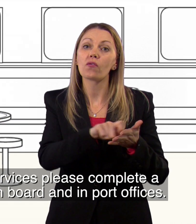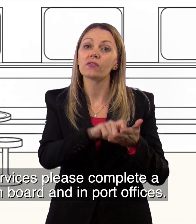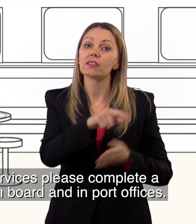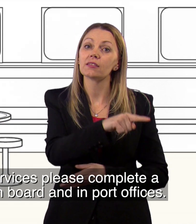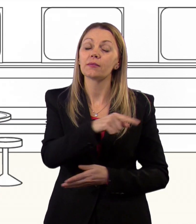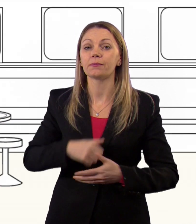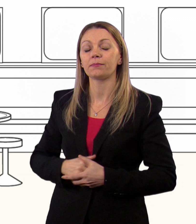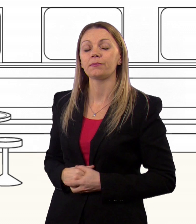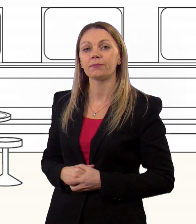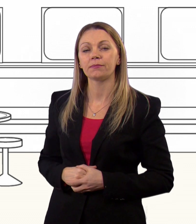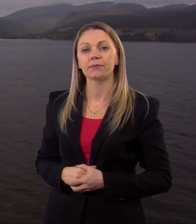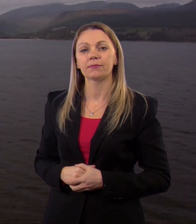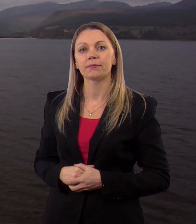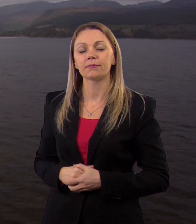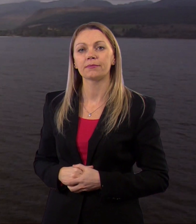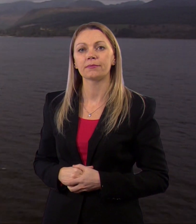port offices.